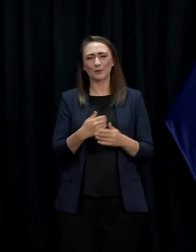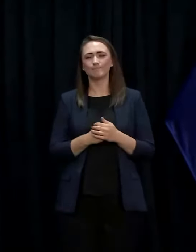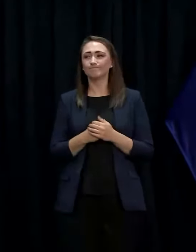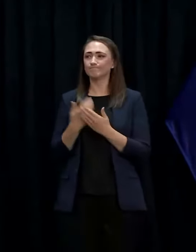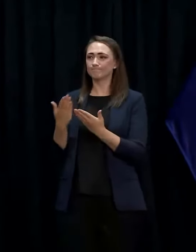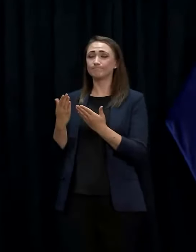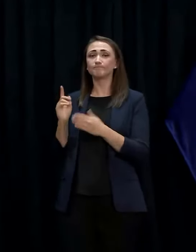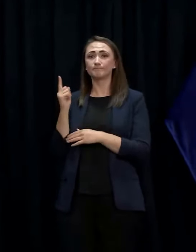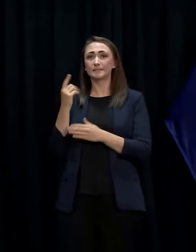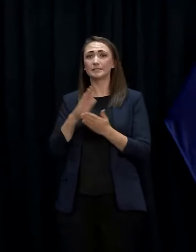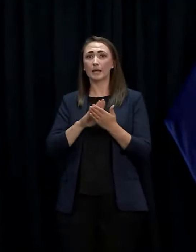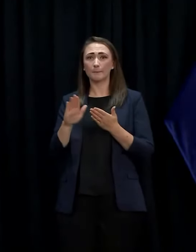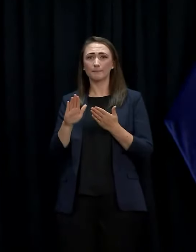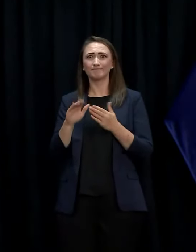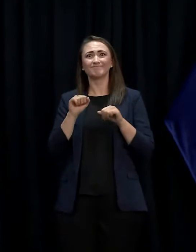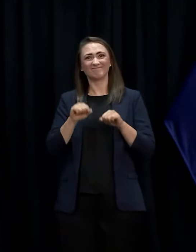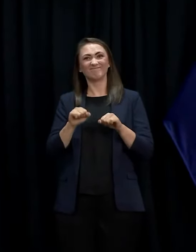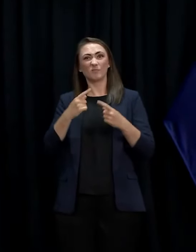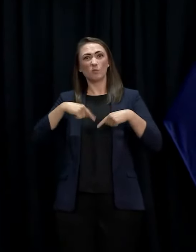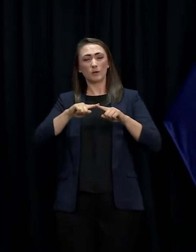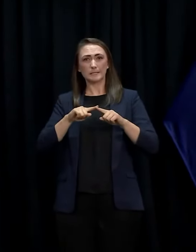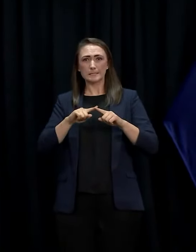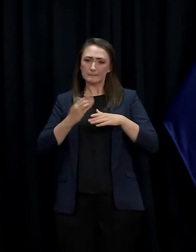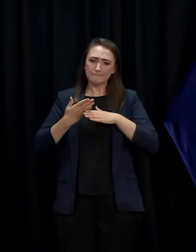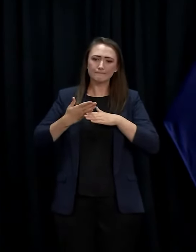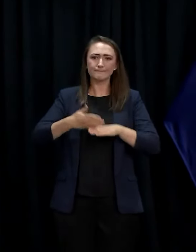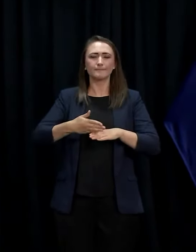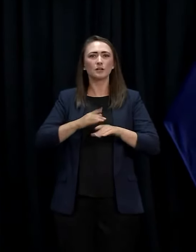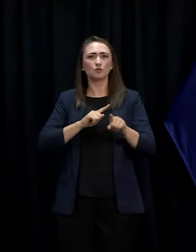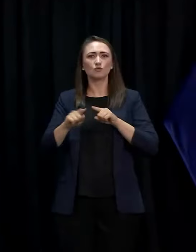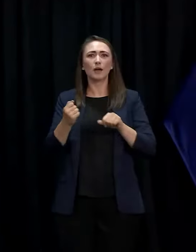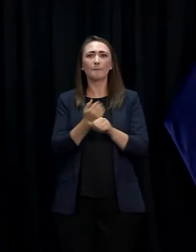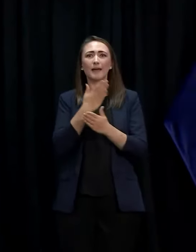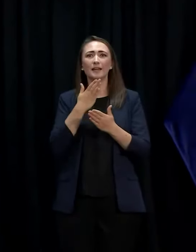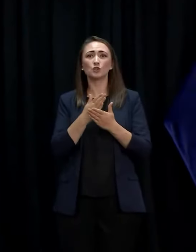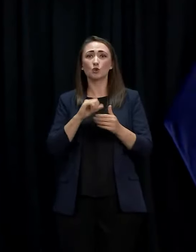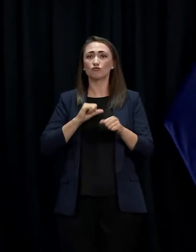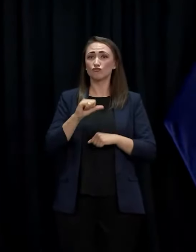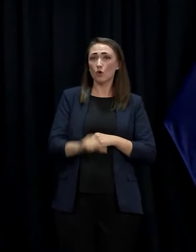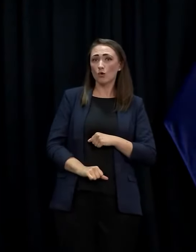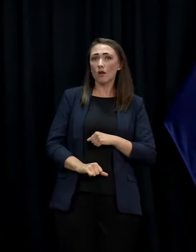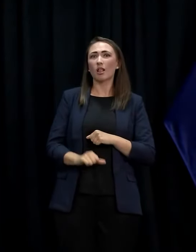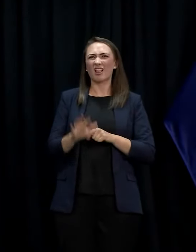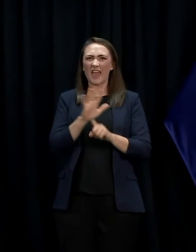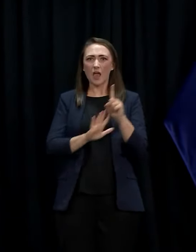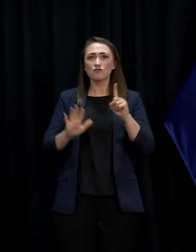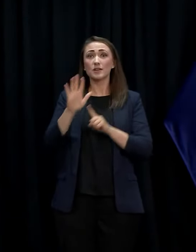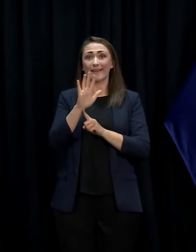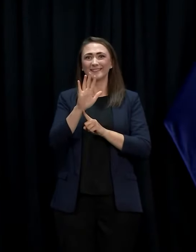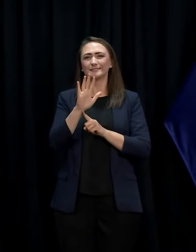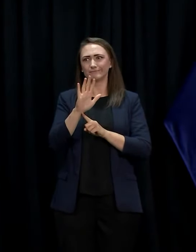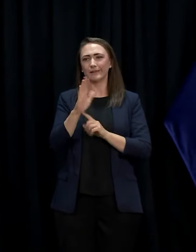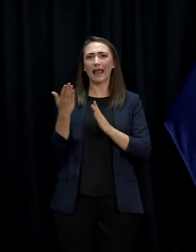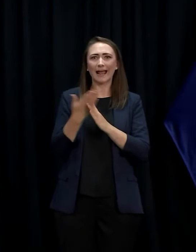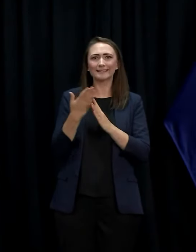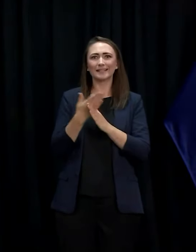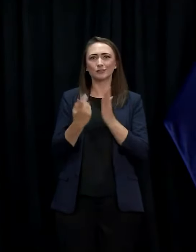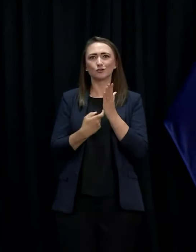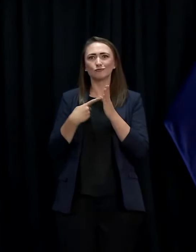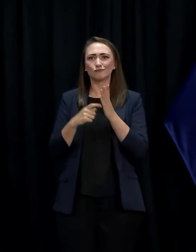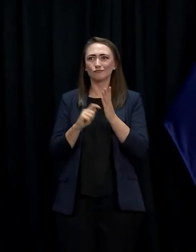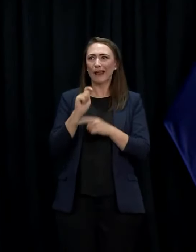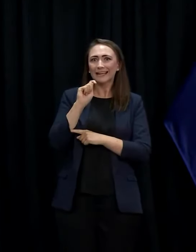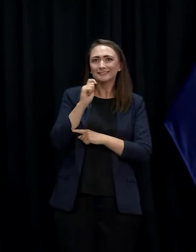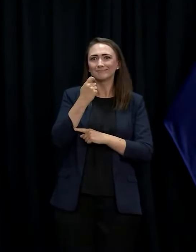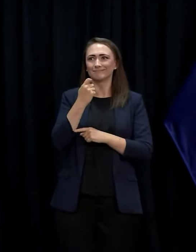access to rapid antigen tests in rural and isolated areas builds on the work that we've been doing with our Māori providers, where the number of providers supplying RAT tests